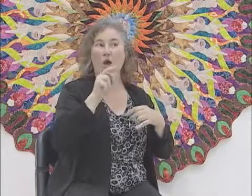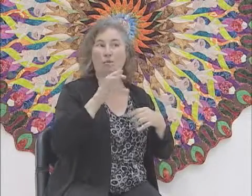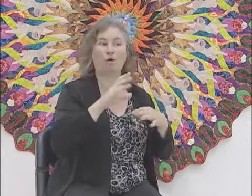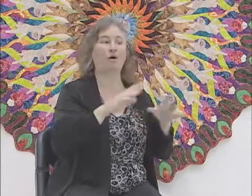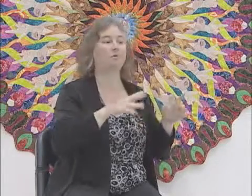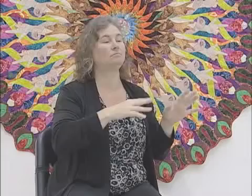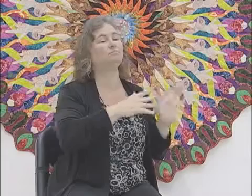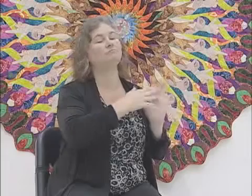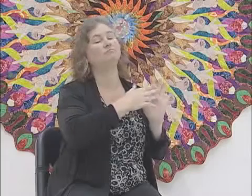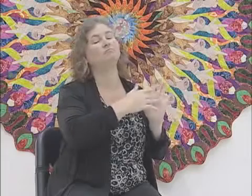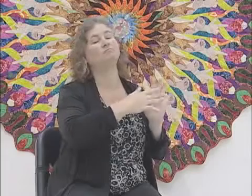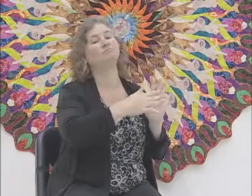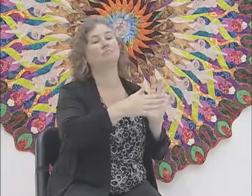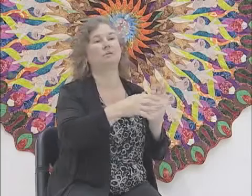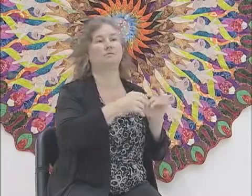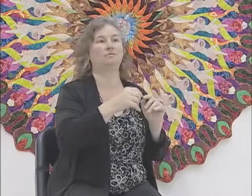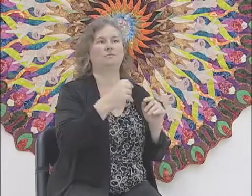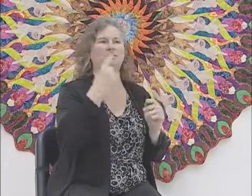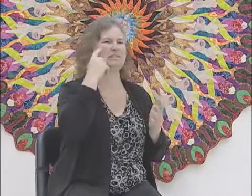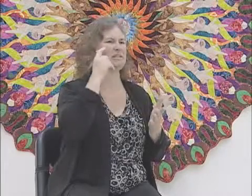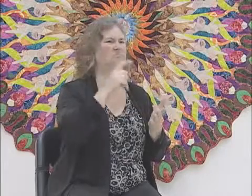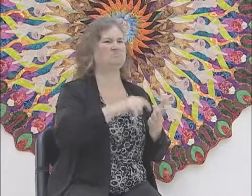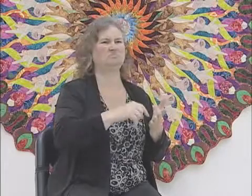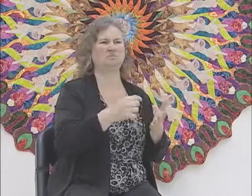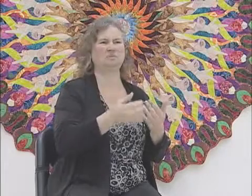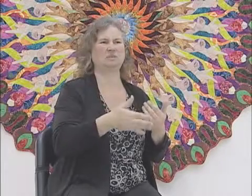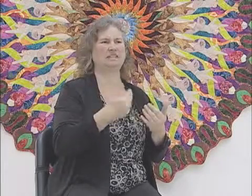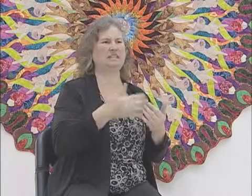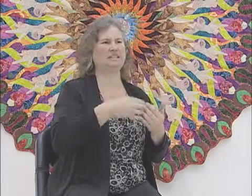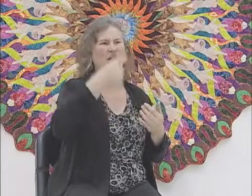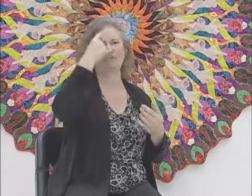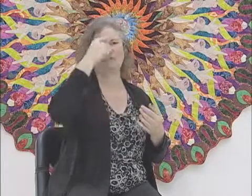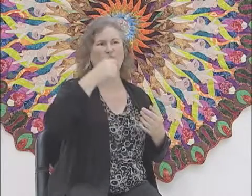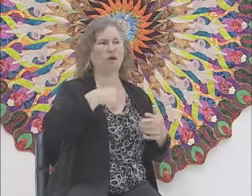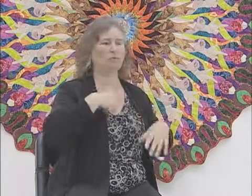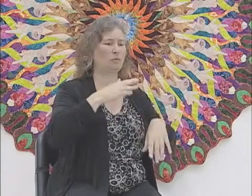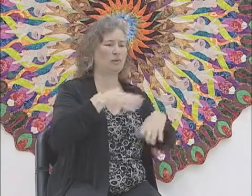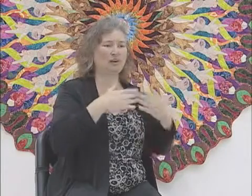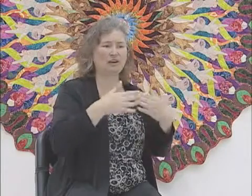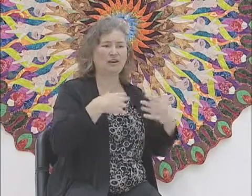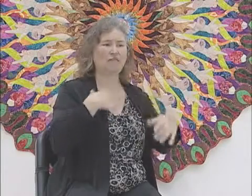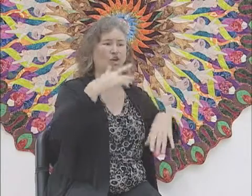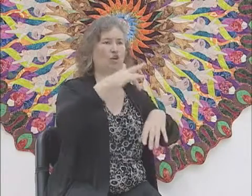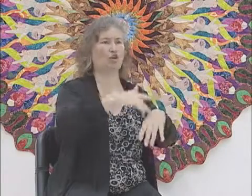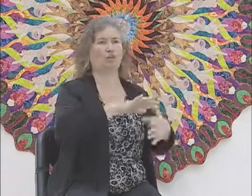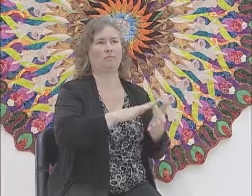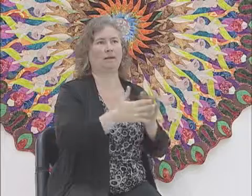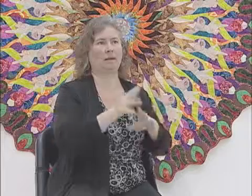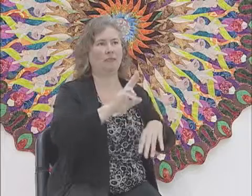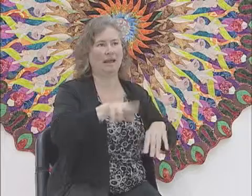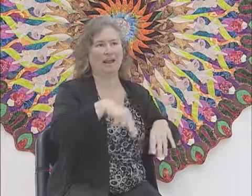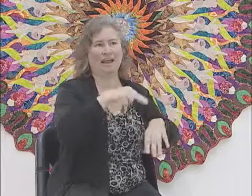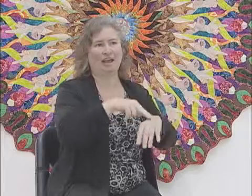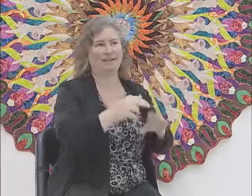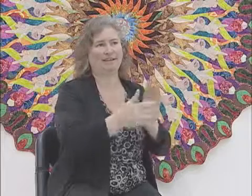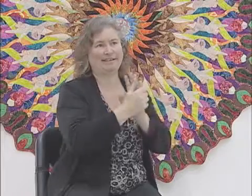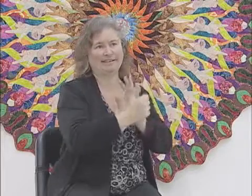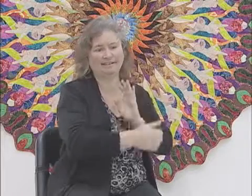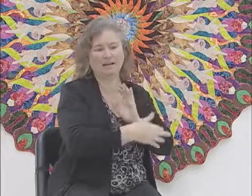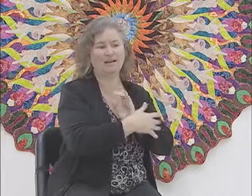yarn and make my own fabric, which I did. And they noticed that it was so easy for me. I would pick up anything that I tried to